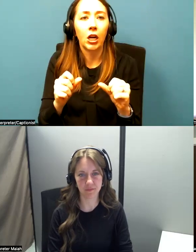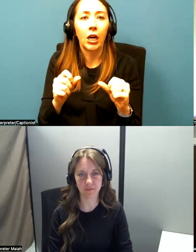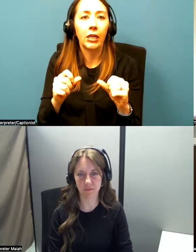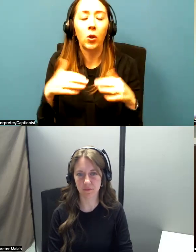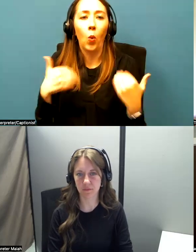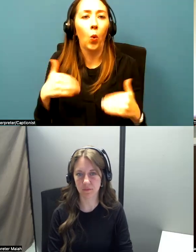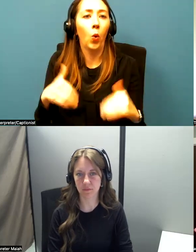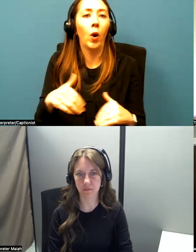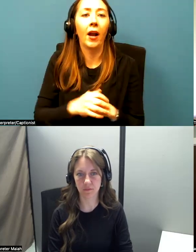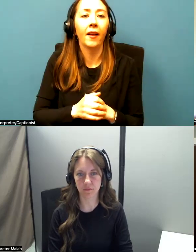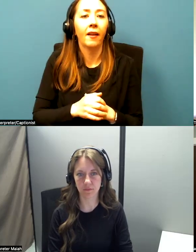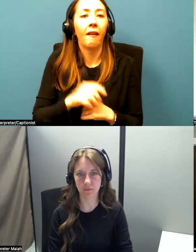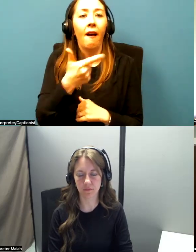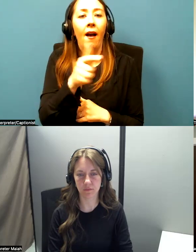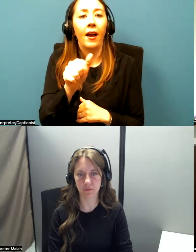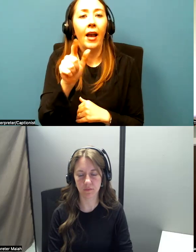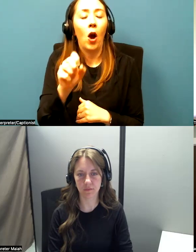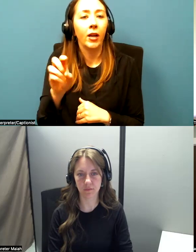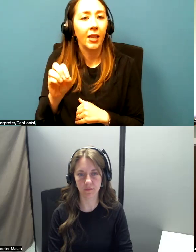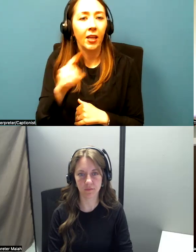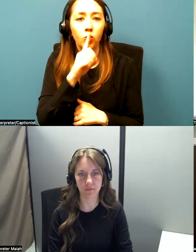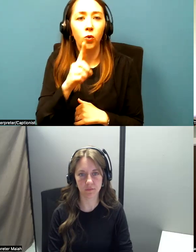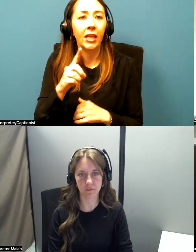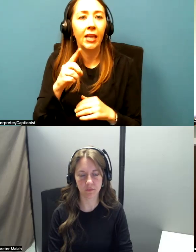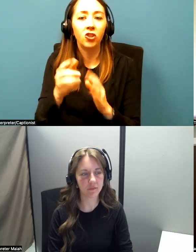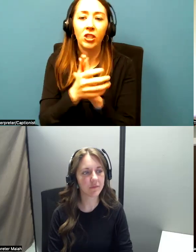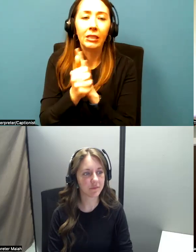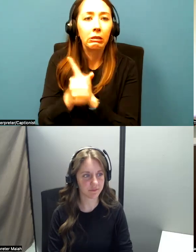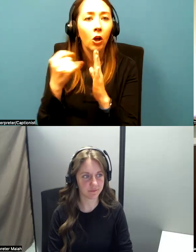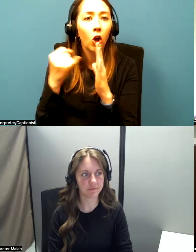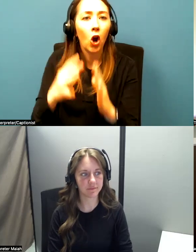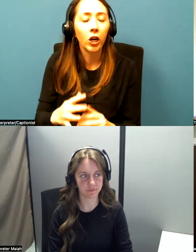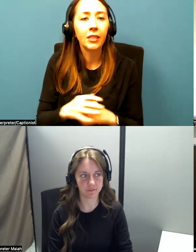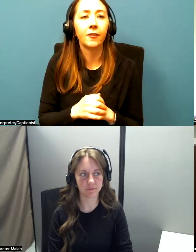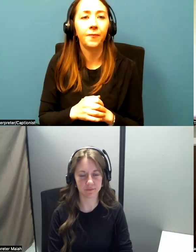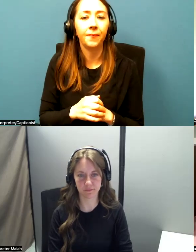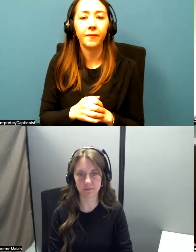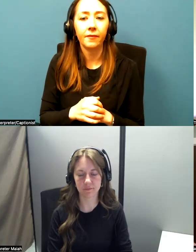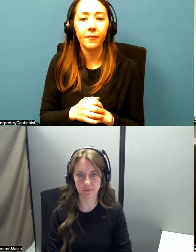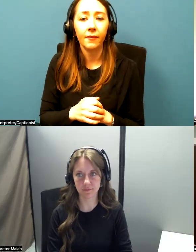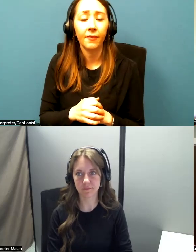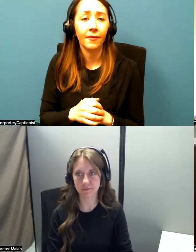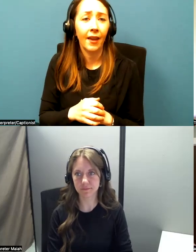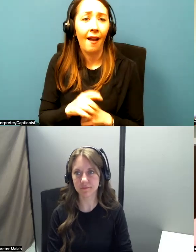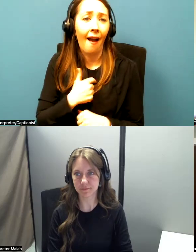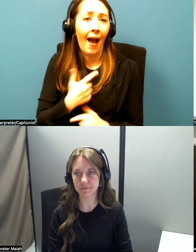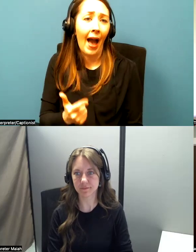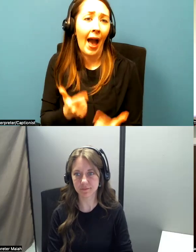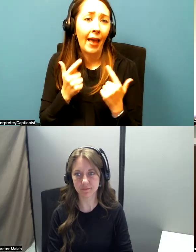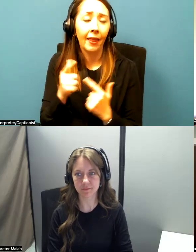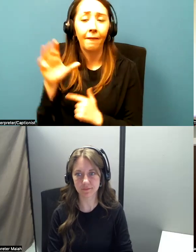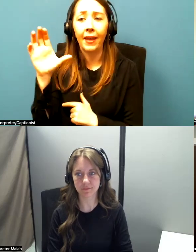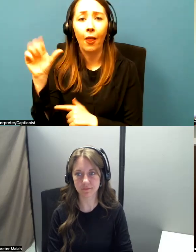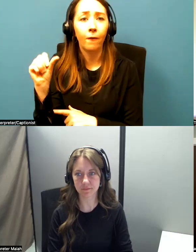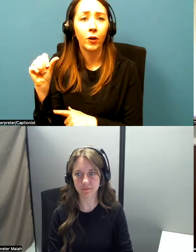this fascinating artist. And I live in California,